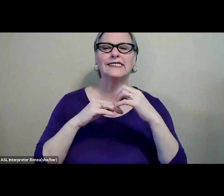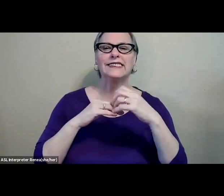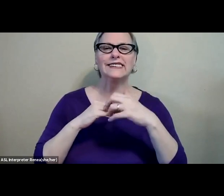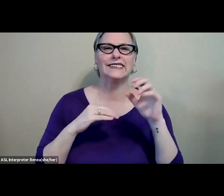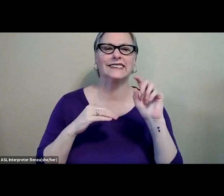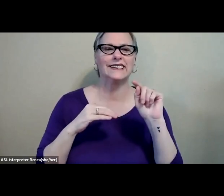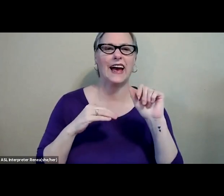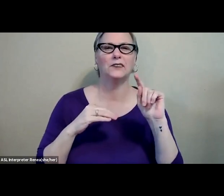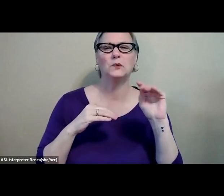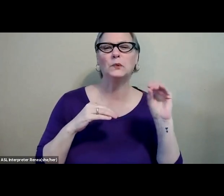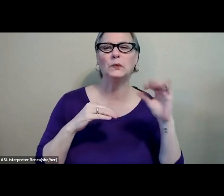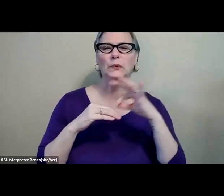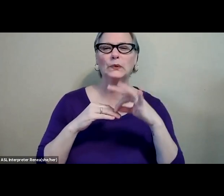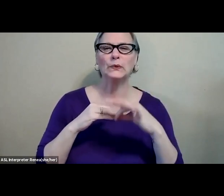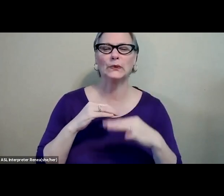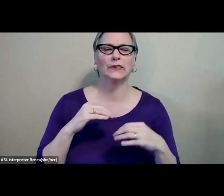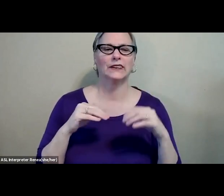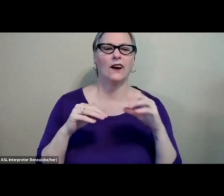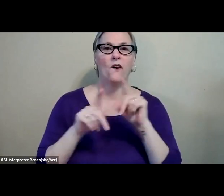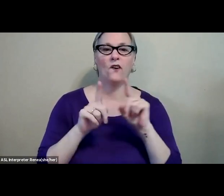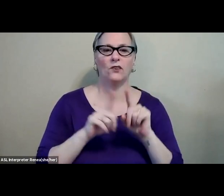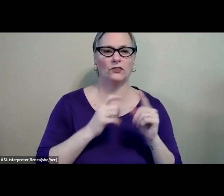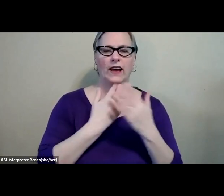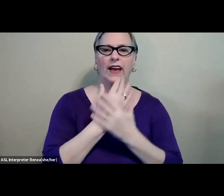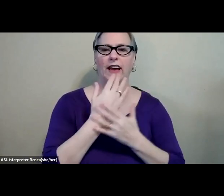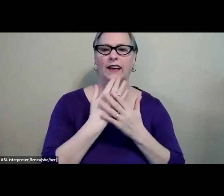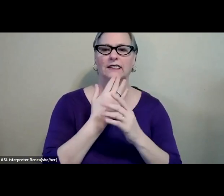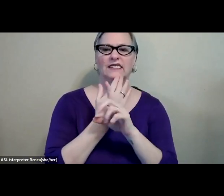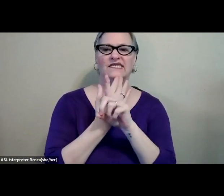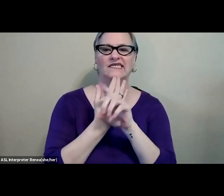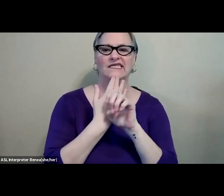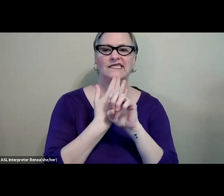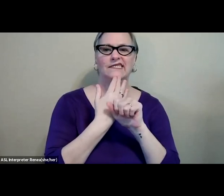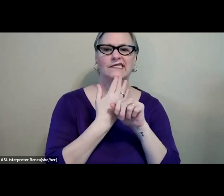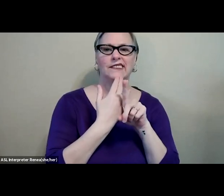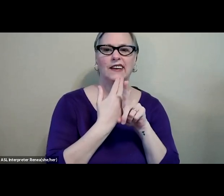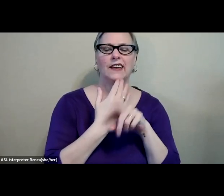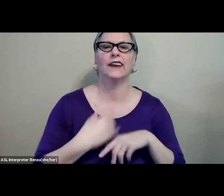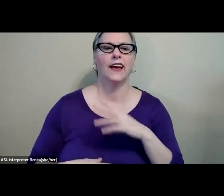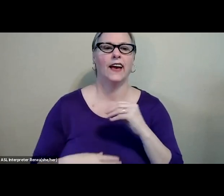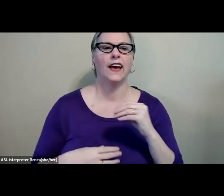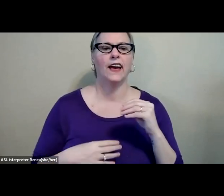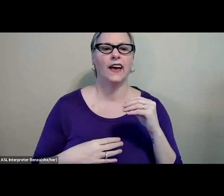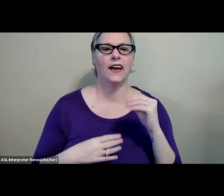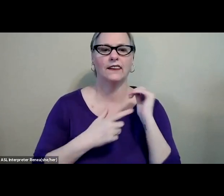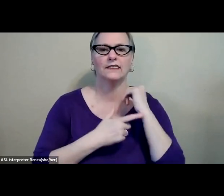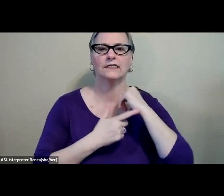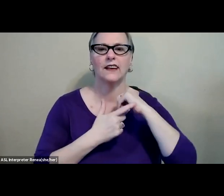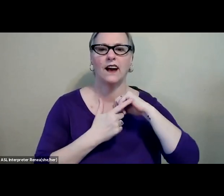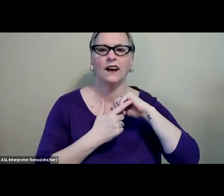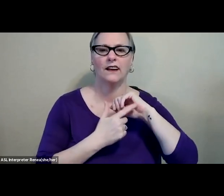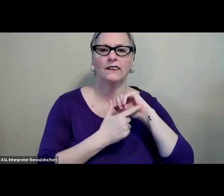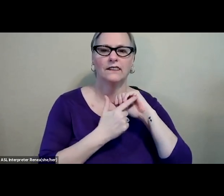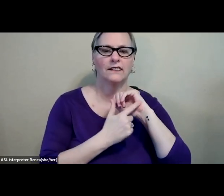stay soft um also i have a tattoo on my hand that says dead and um one on the side of my hand that